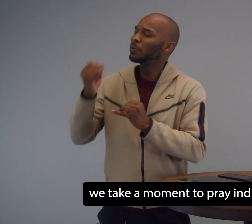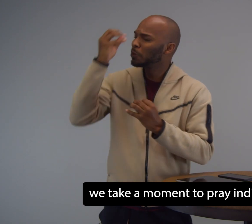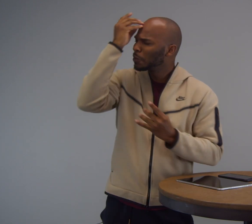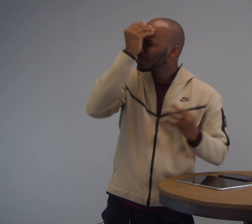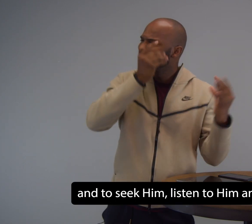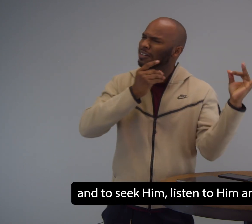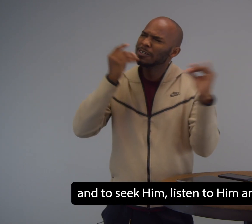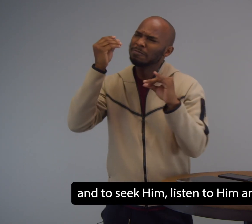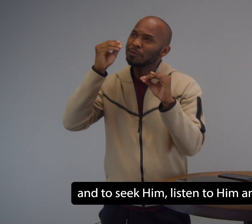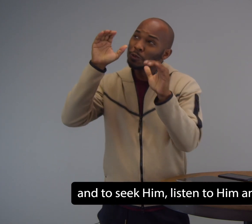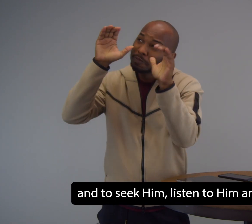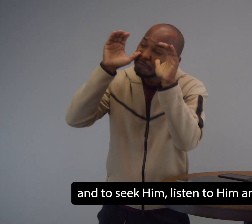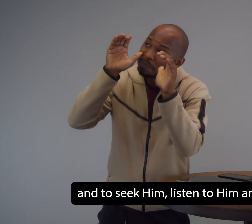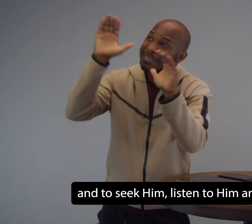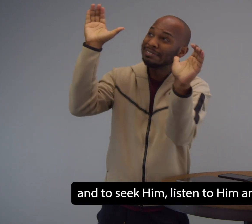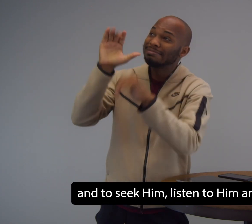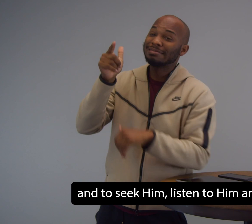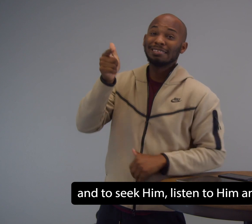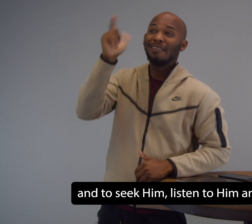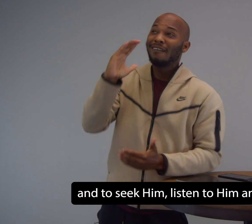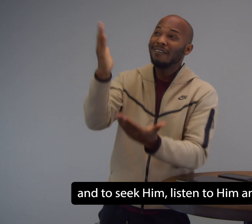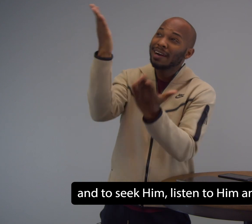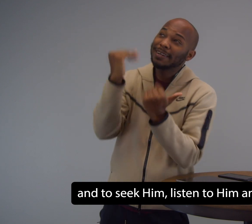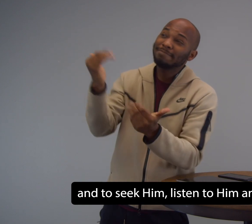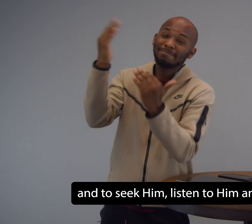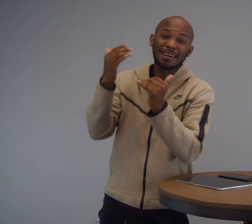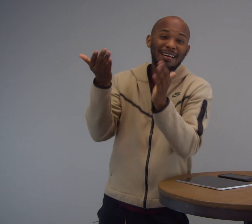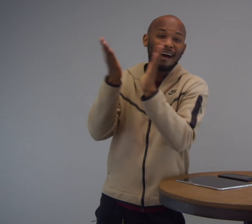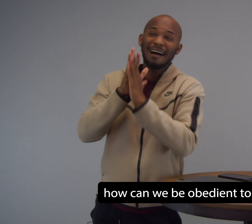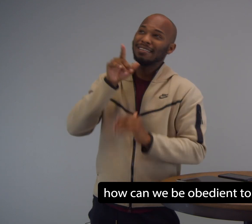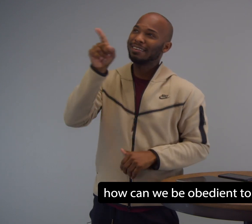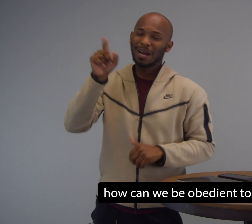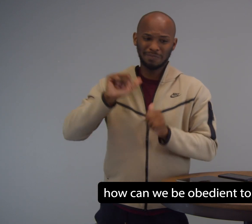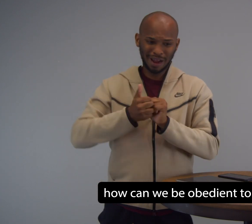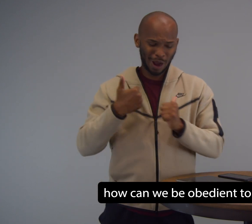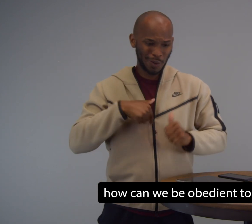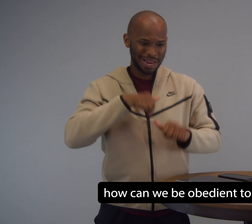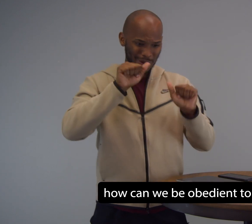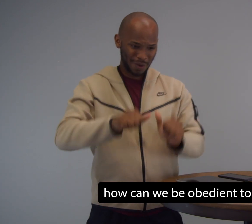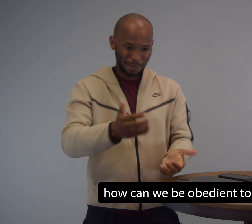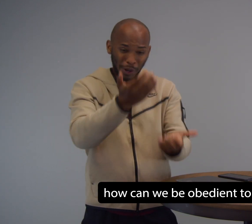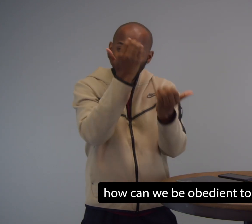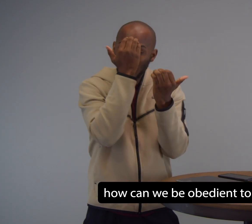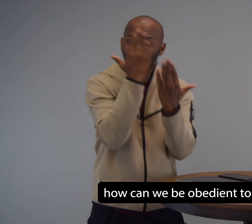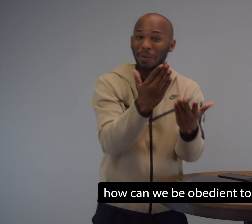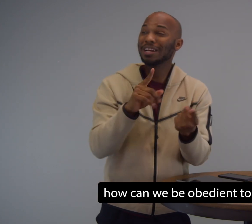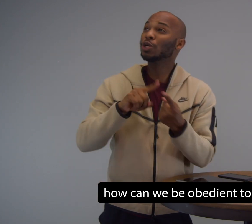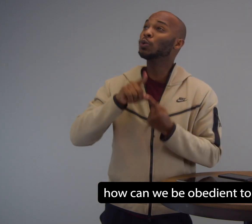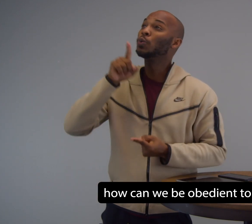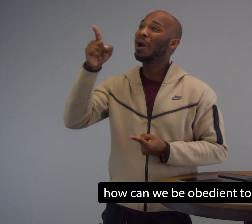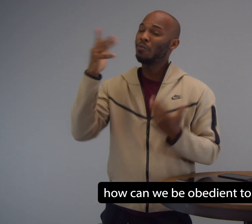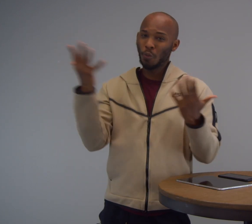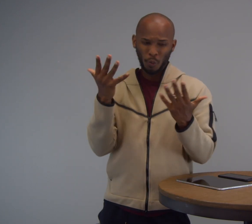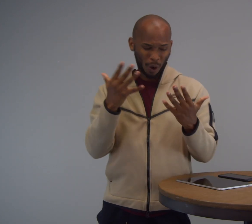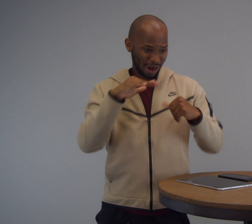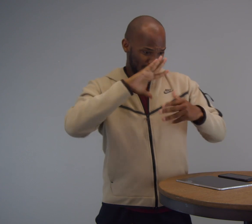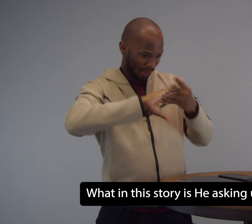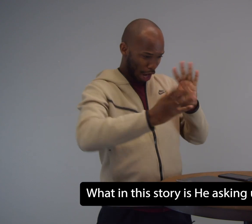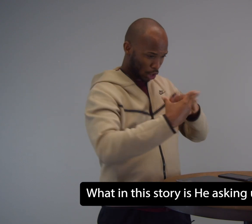and to seek him and listen and ask him, how can we be obedient to him? What